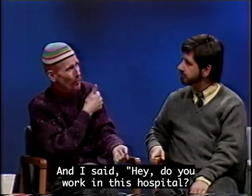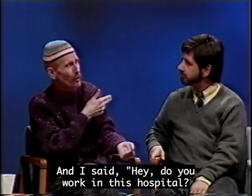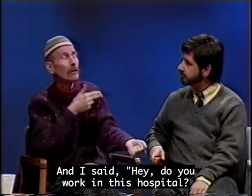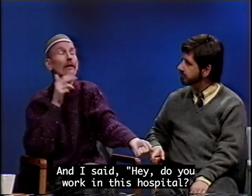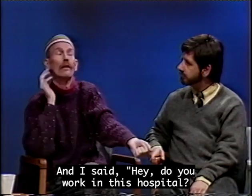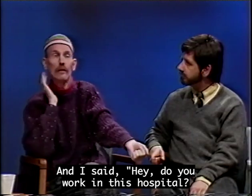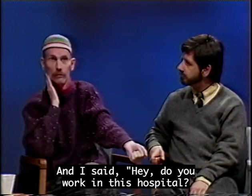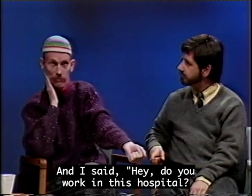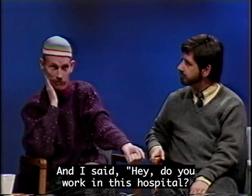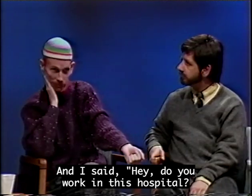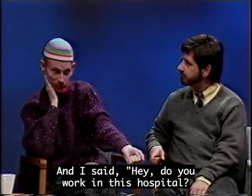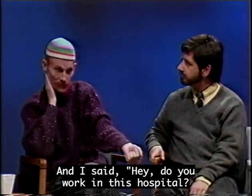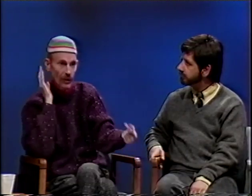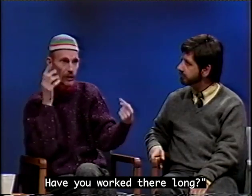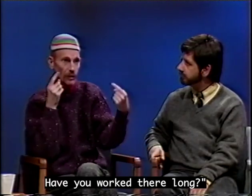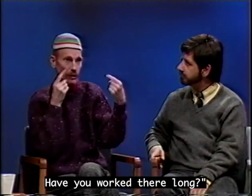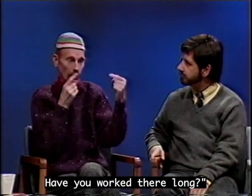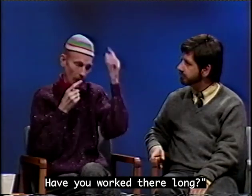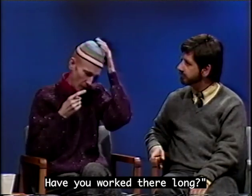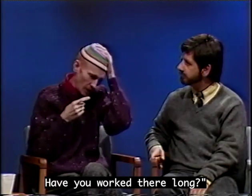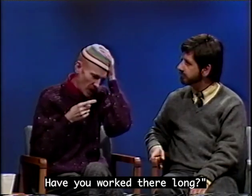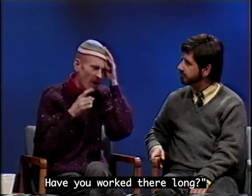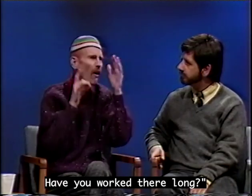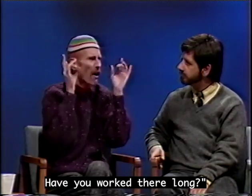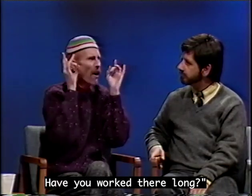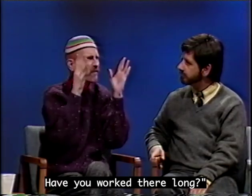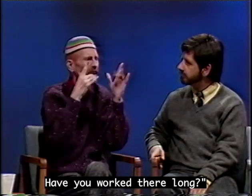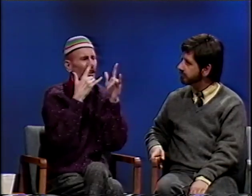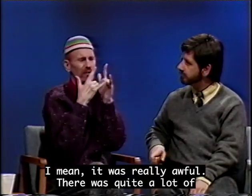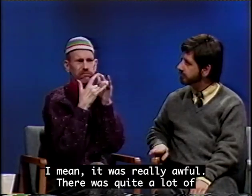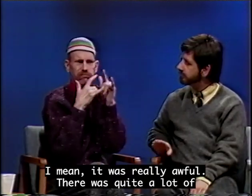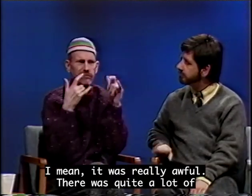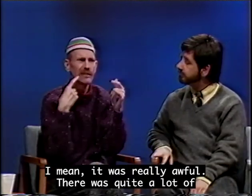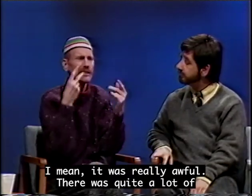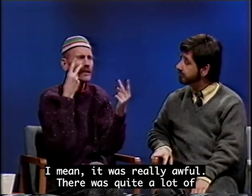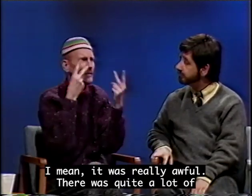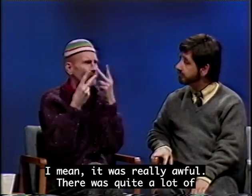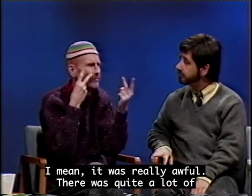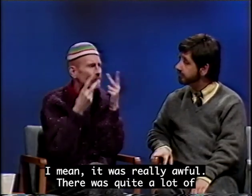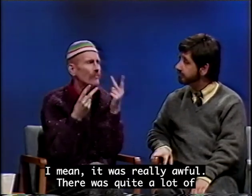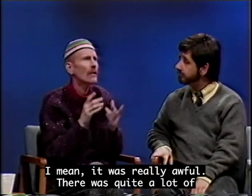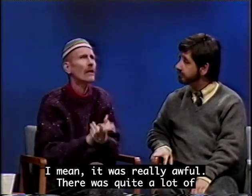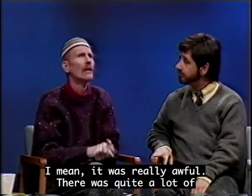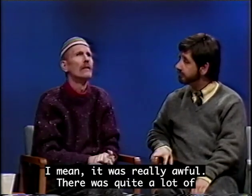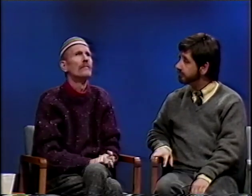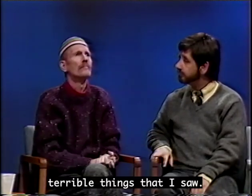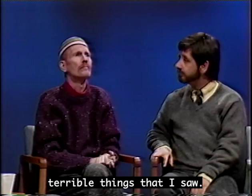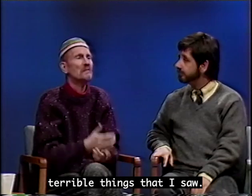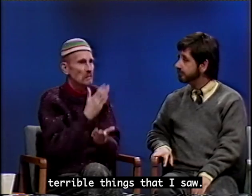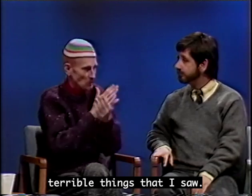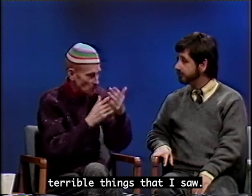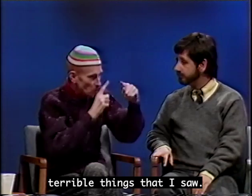said, hey, you work in this hospital? Have you worked there long? I mean, it was really awful. There was quite a lot of terrible things that I